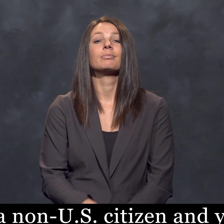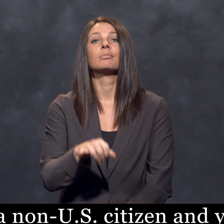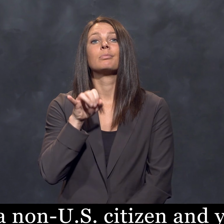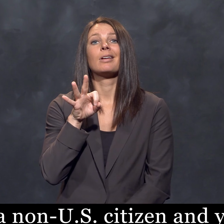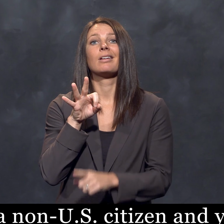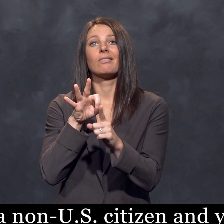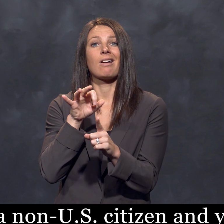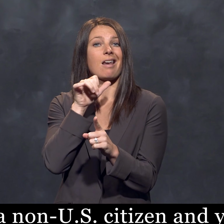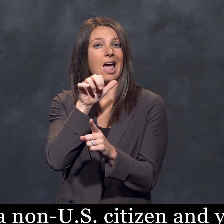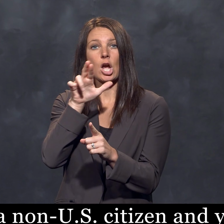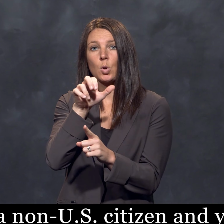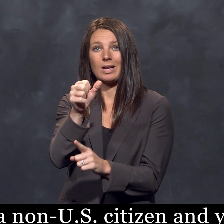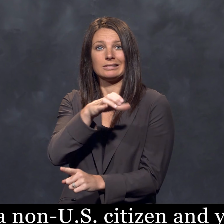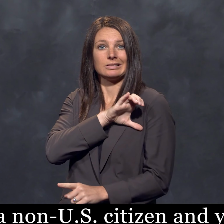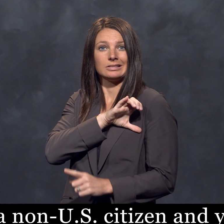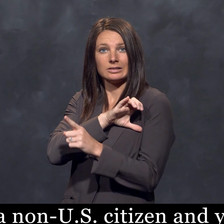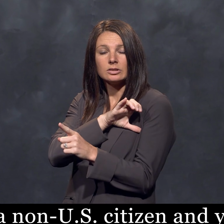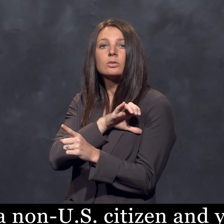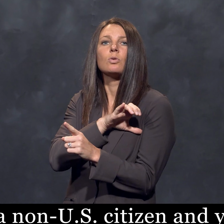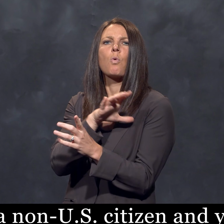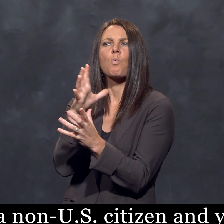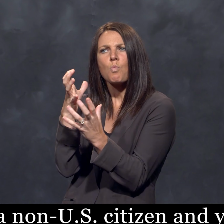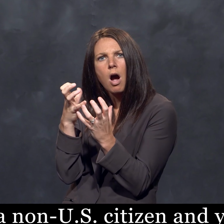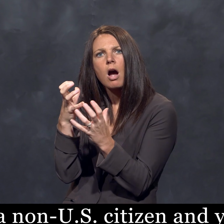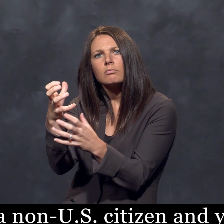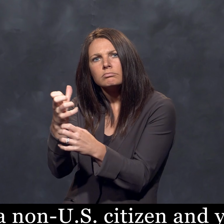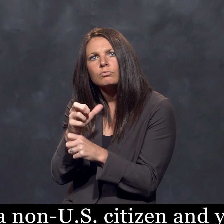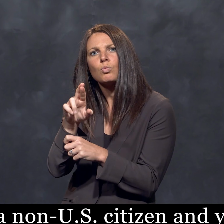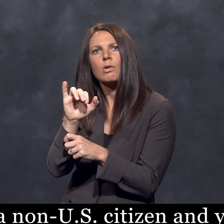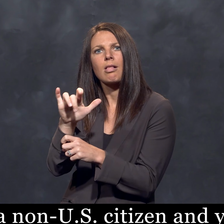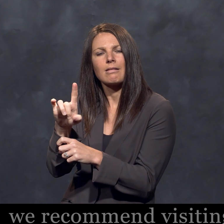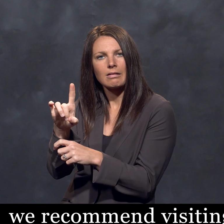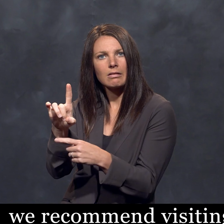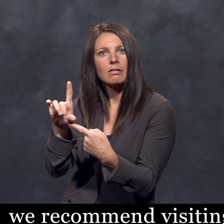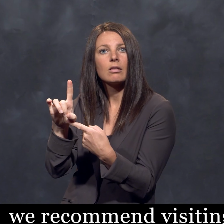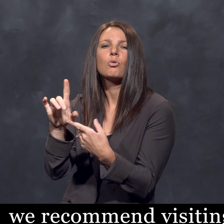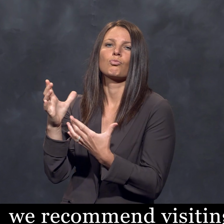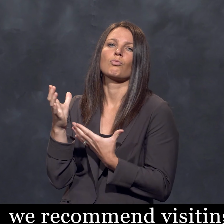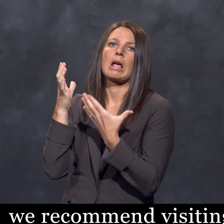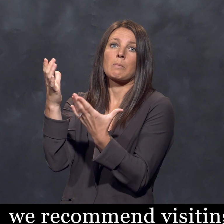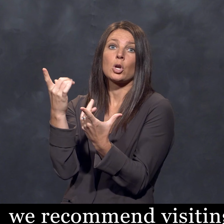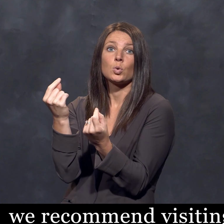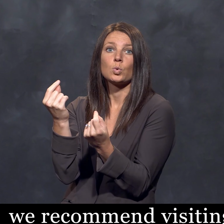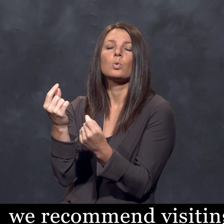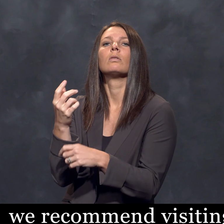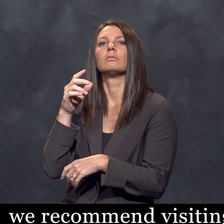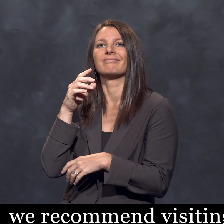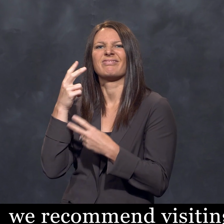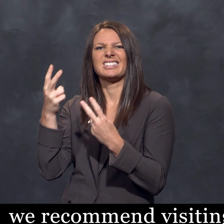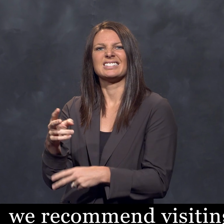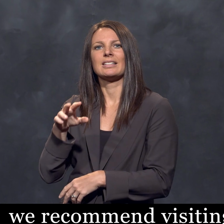non-U.S. citizen and you'd like to get a Real ID, we recommend visiting